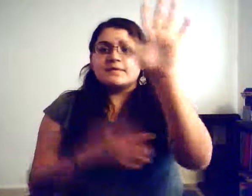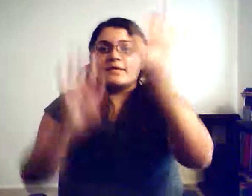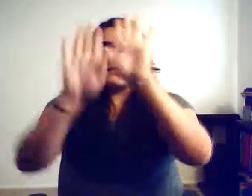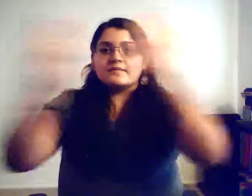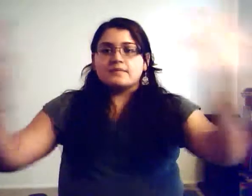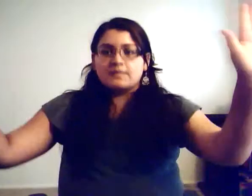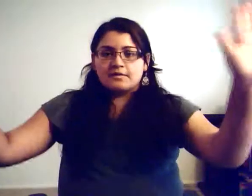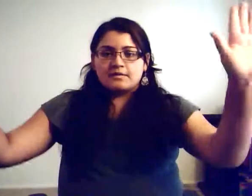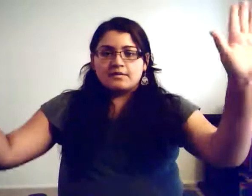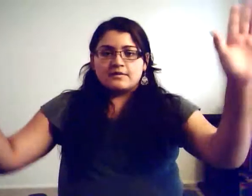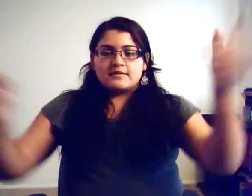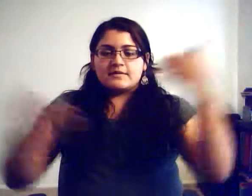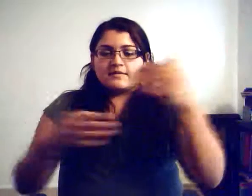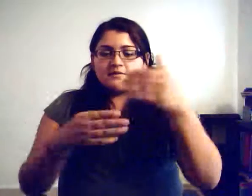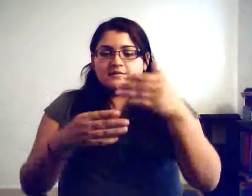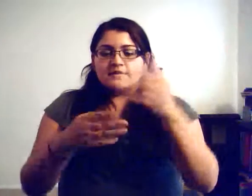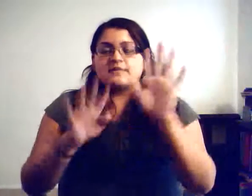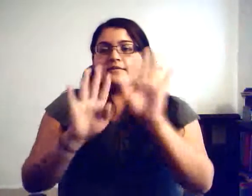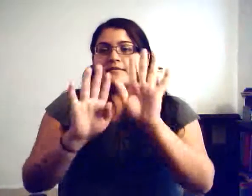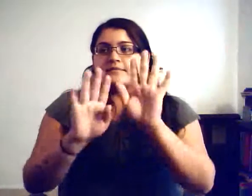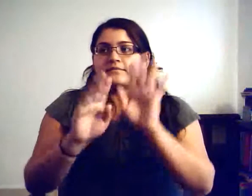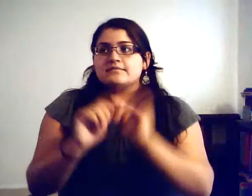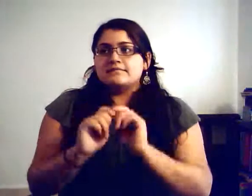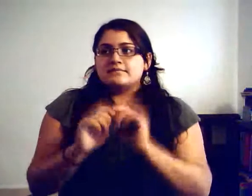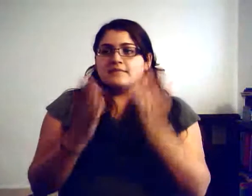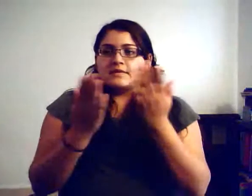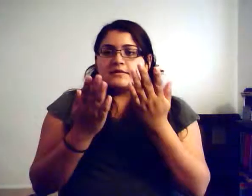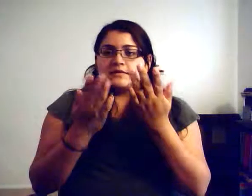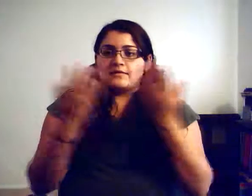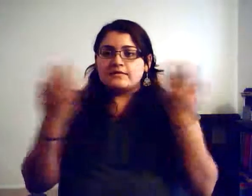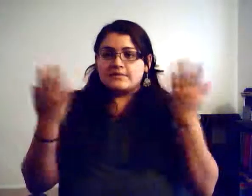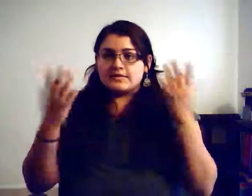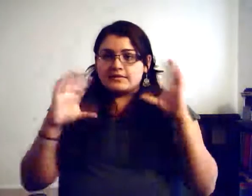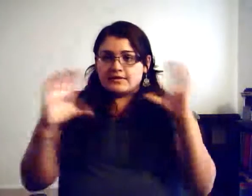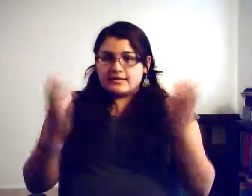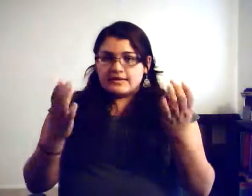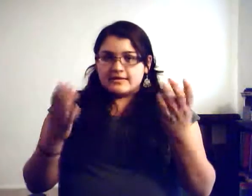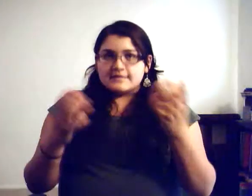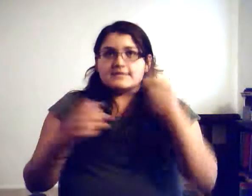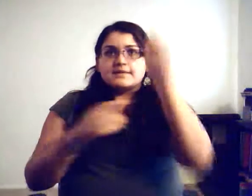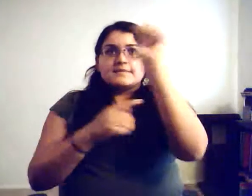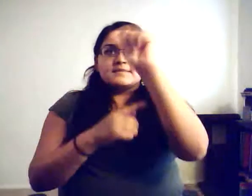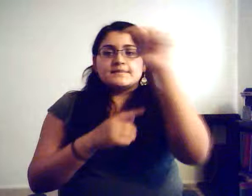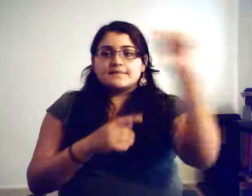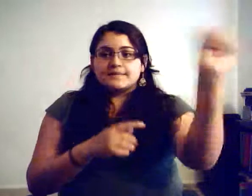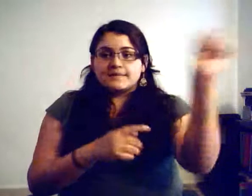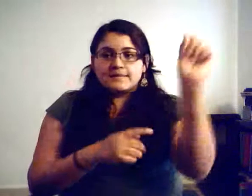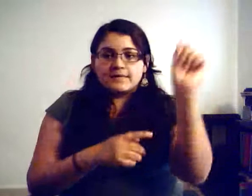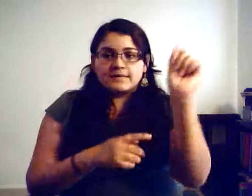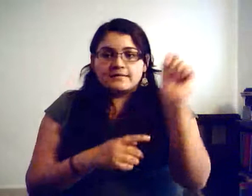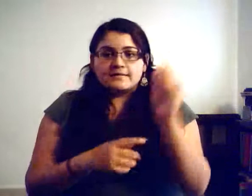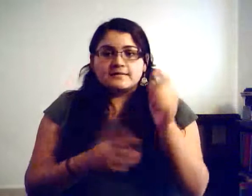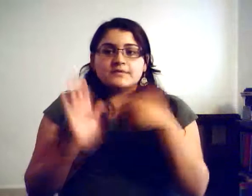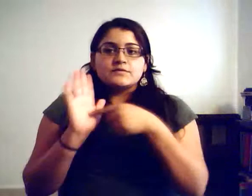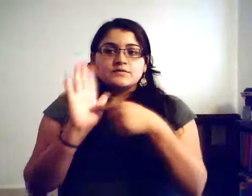name, volume number, other things like that that might be pertinent for other students who would be interested in looking up the same